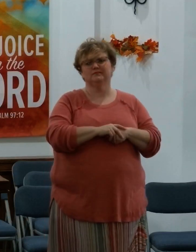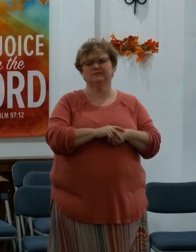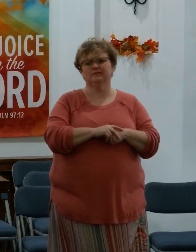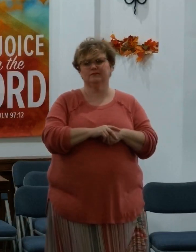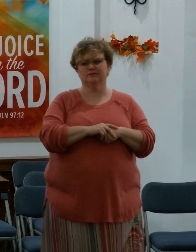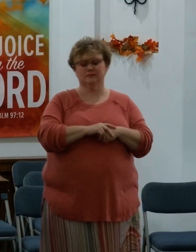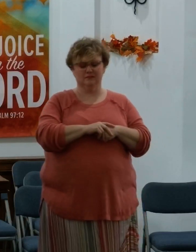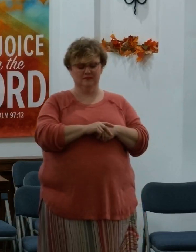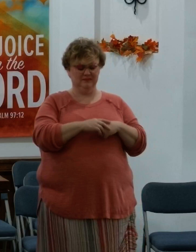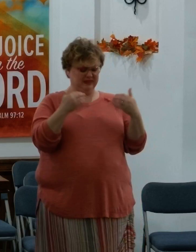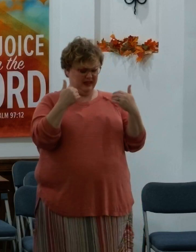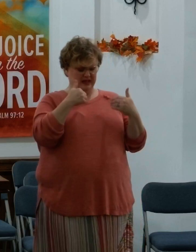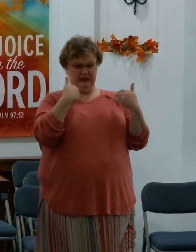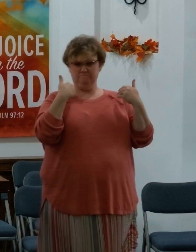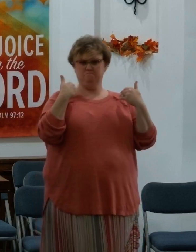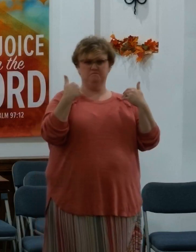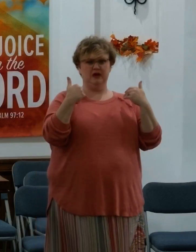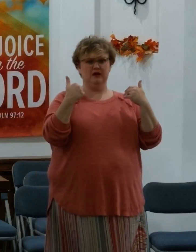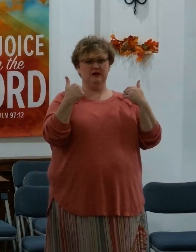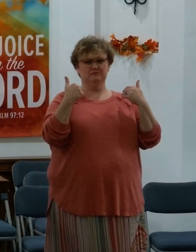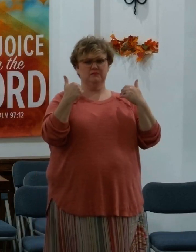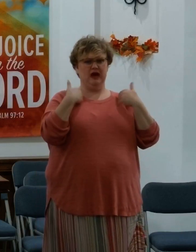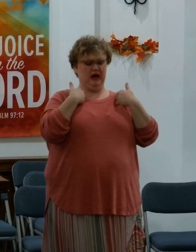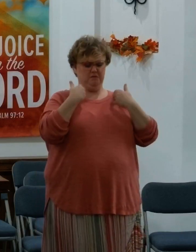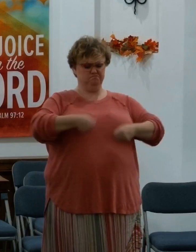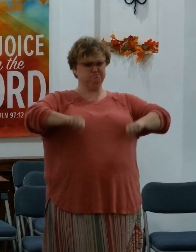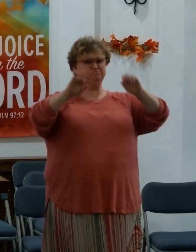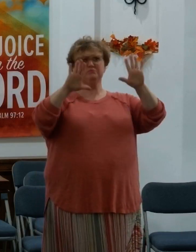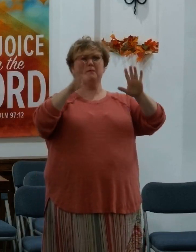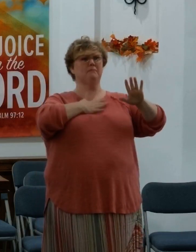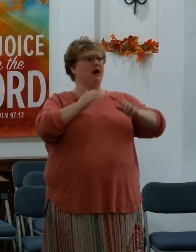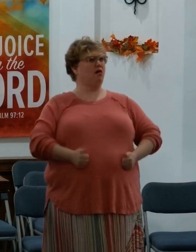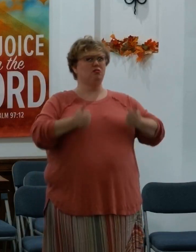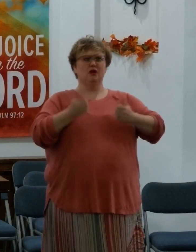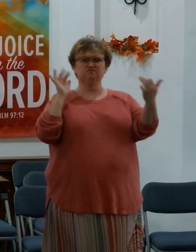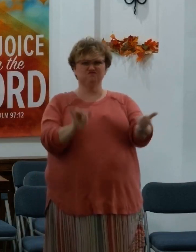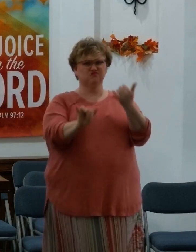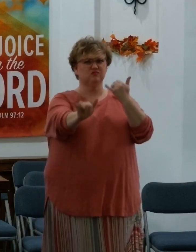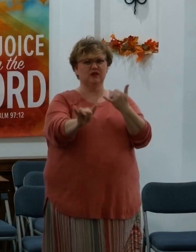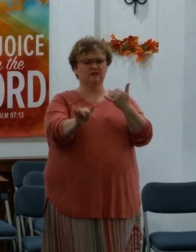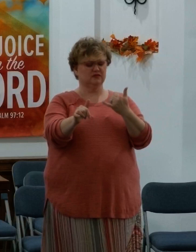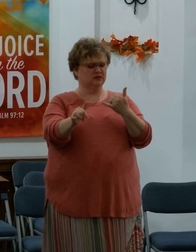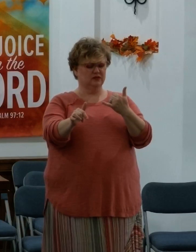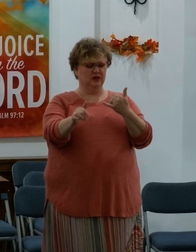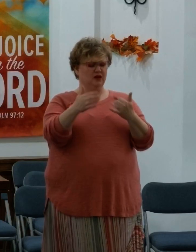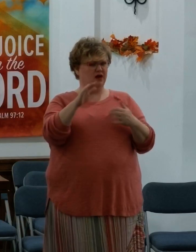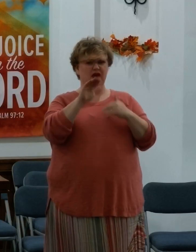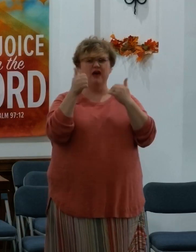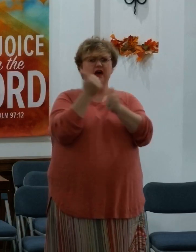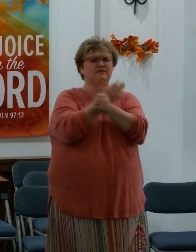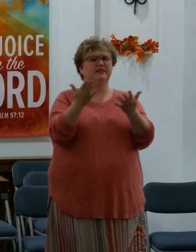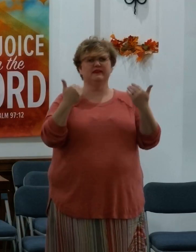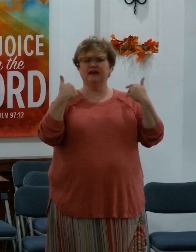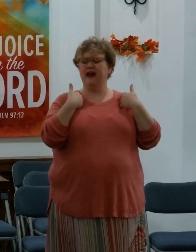thee. I have yielded all my life forever. All I ever have or